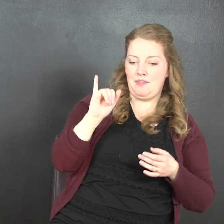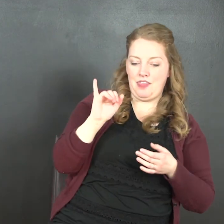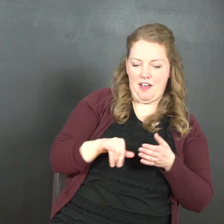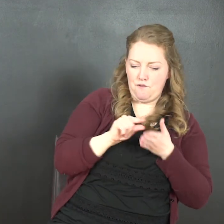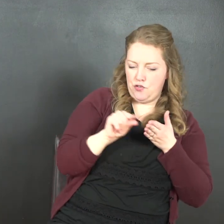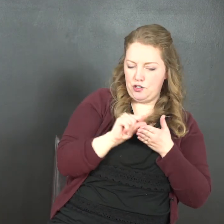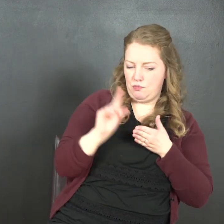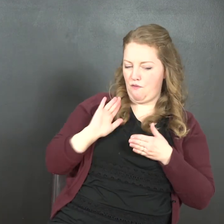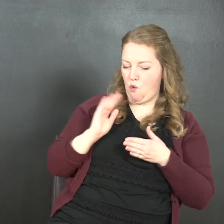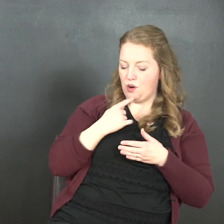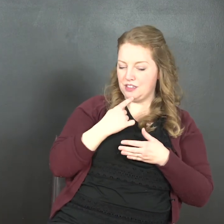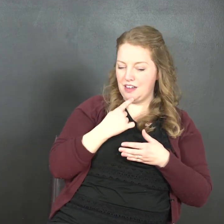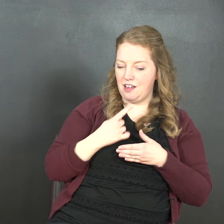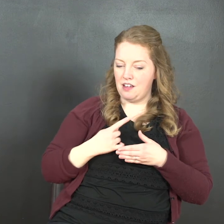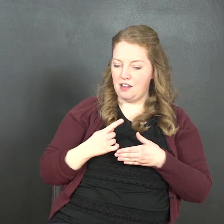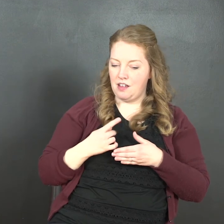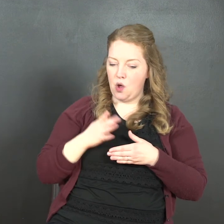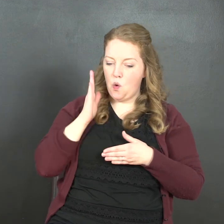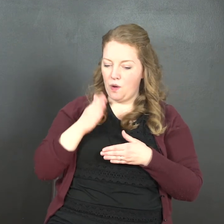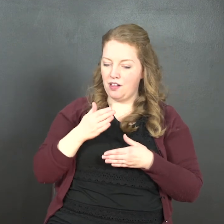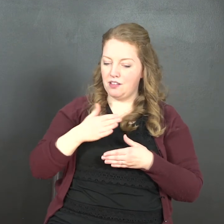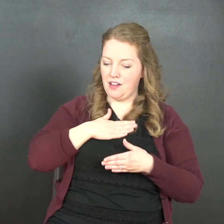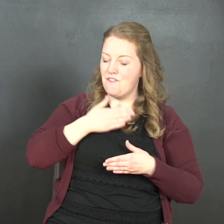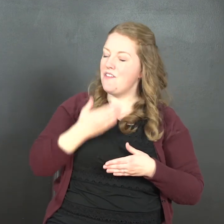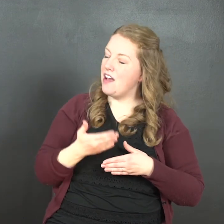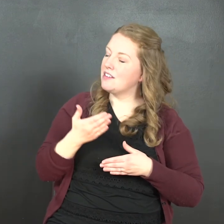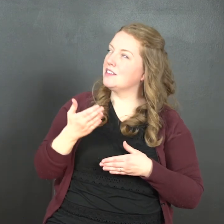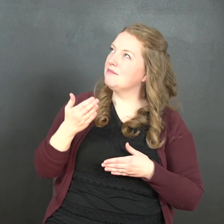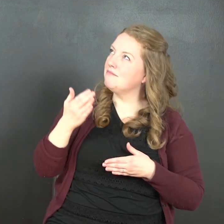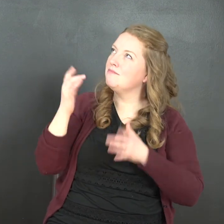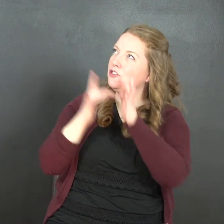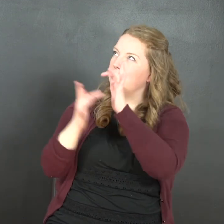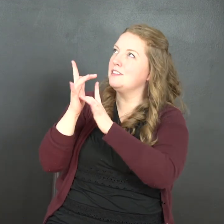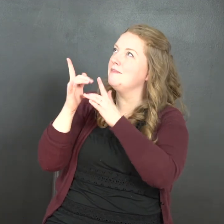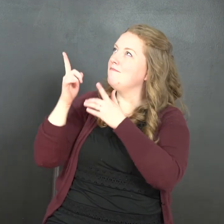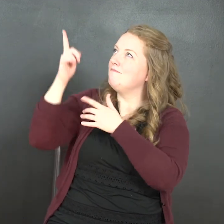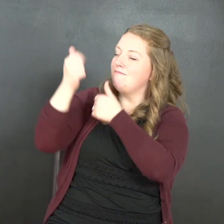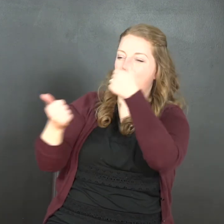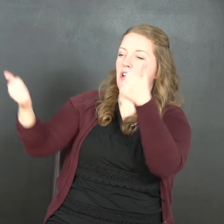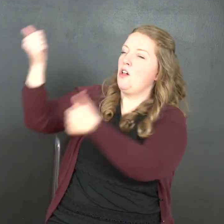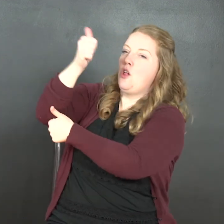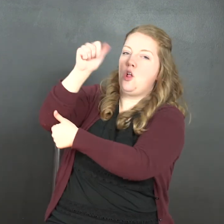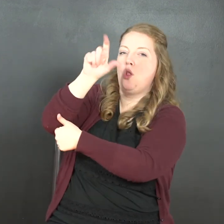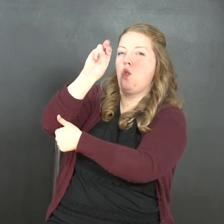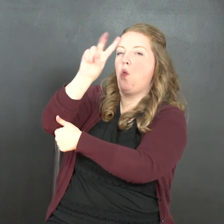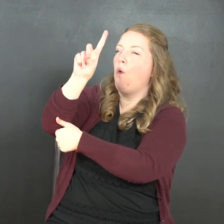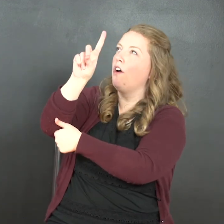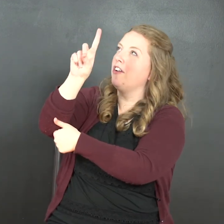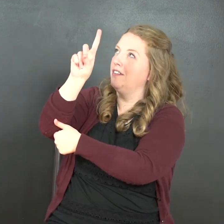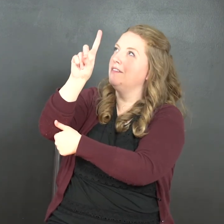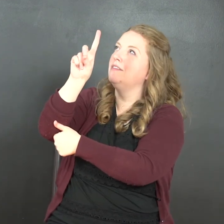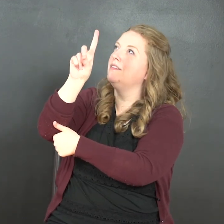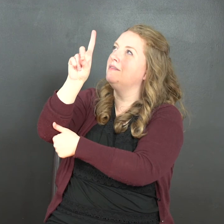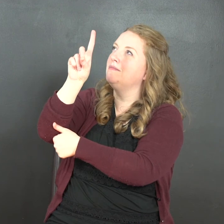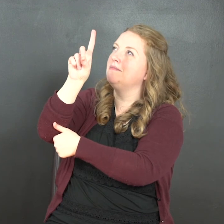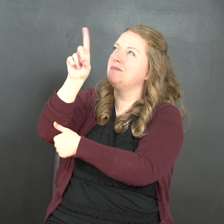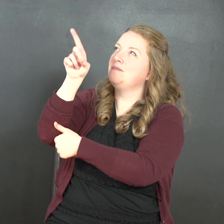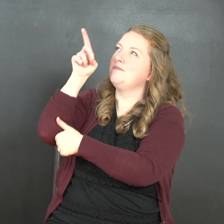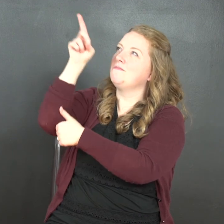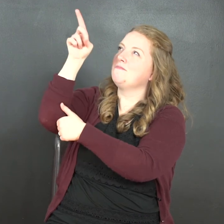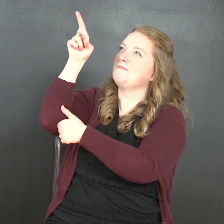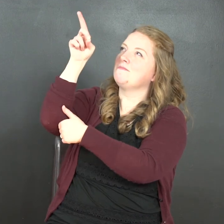Jesus and his resurrection, that they would be saved. And I pray that they would know the beauty and the wonder of salvation